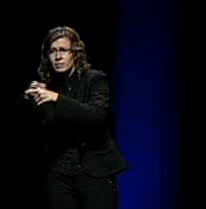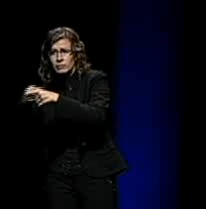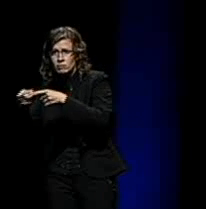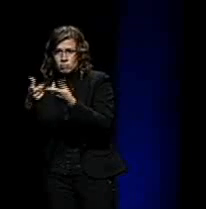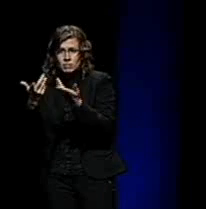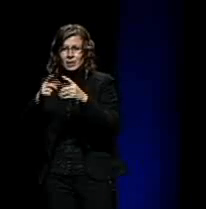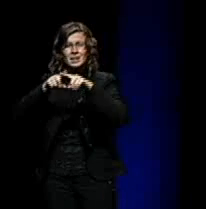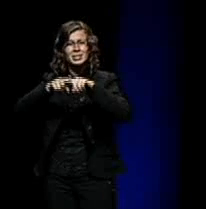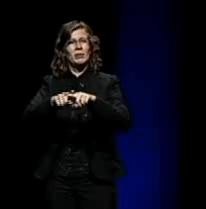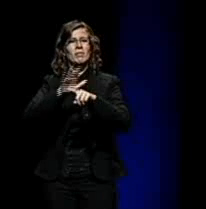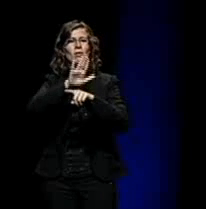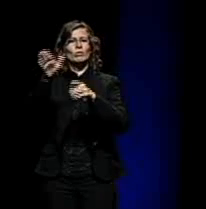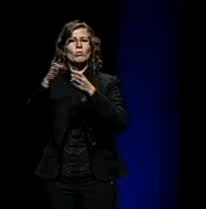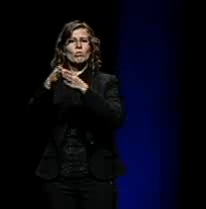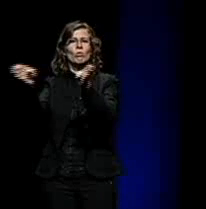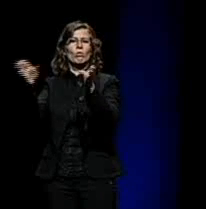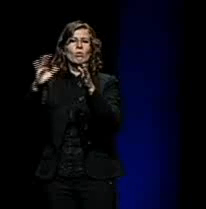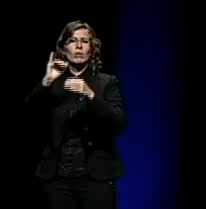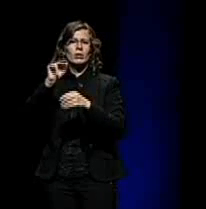of the industry, basically.